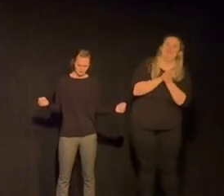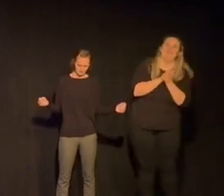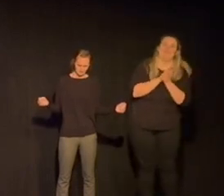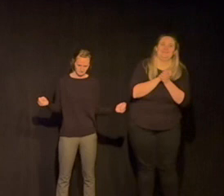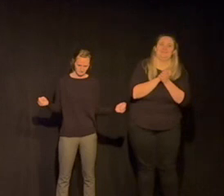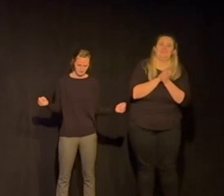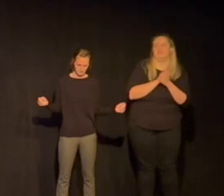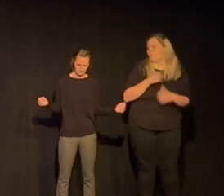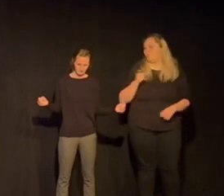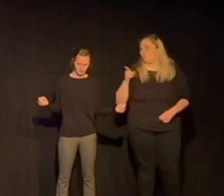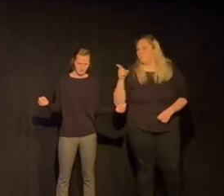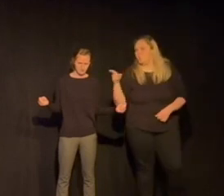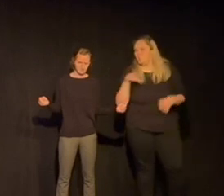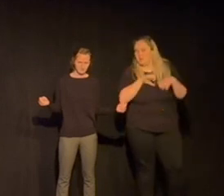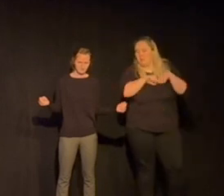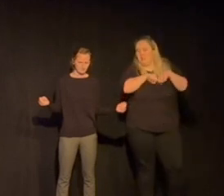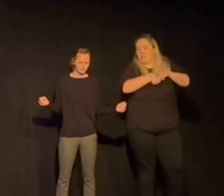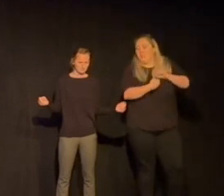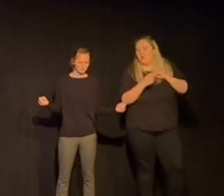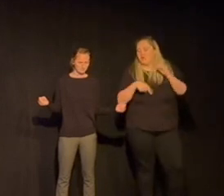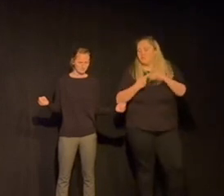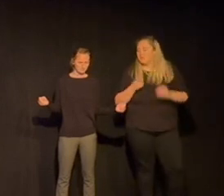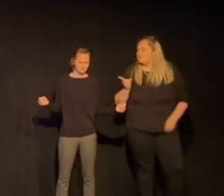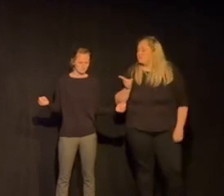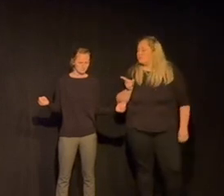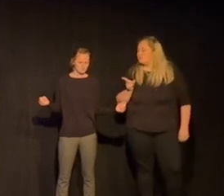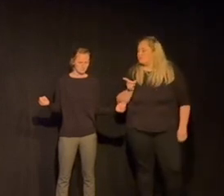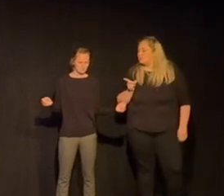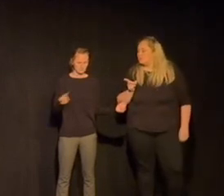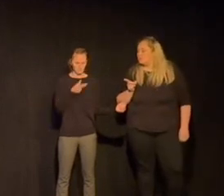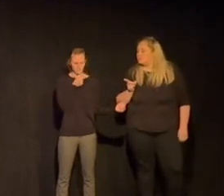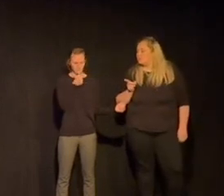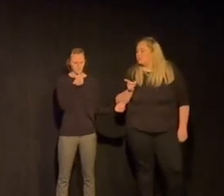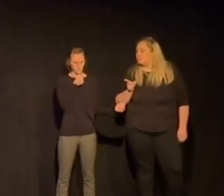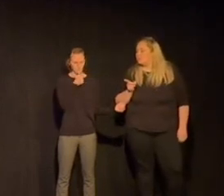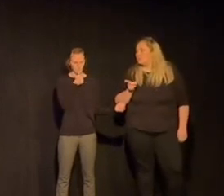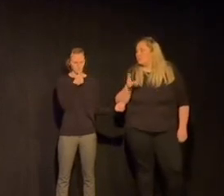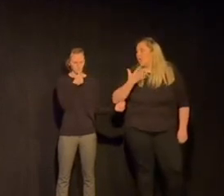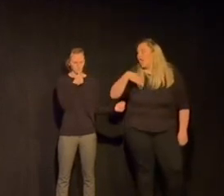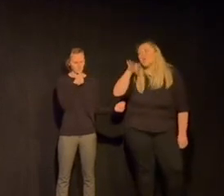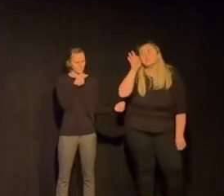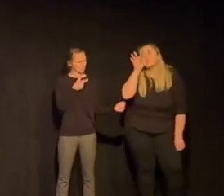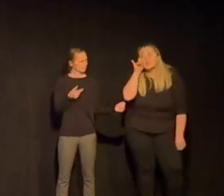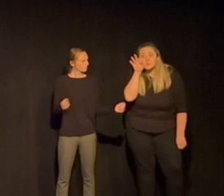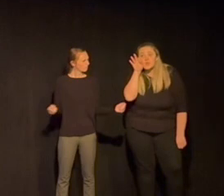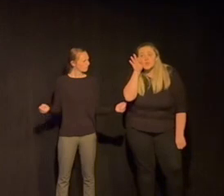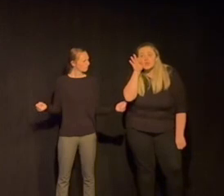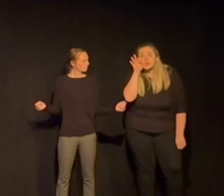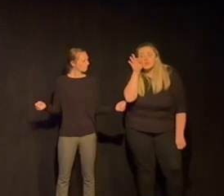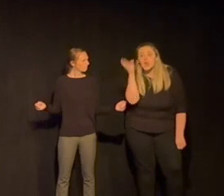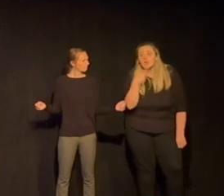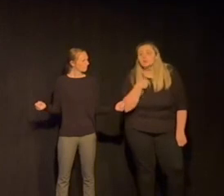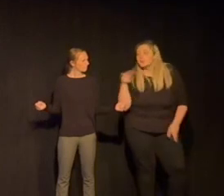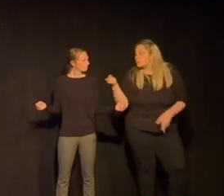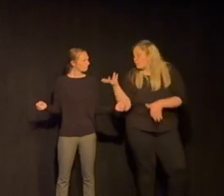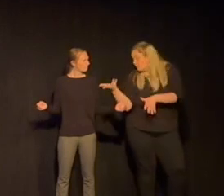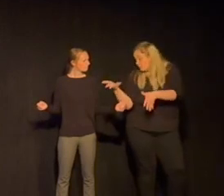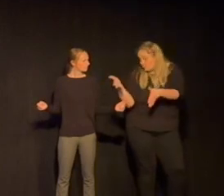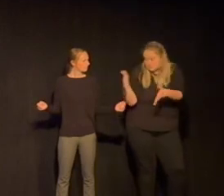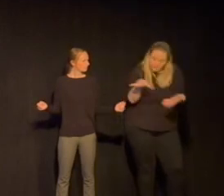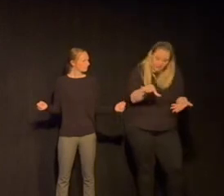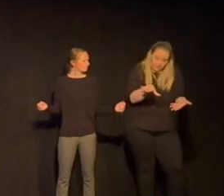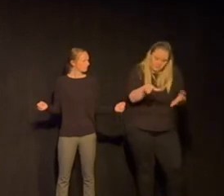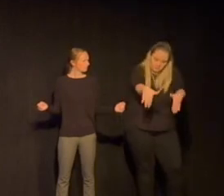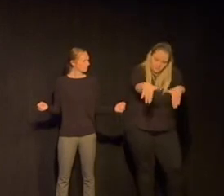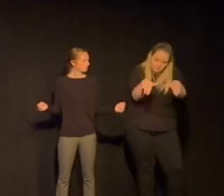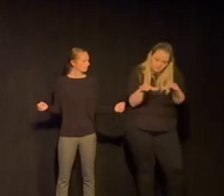Will she mourn you? Who? Desiree. Will she weep